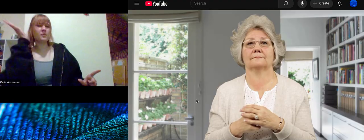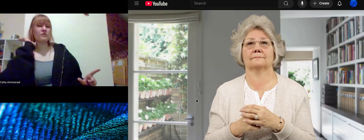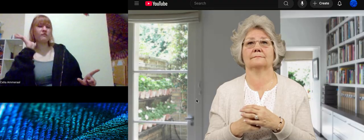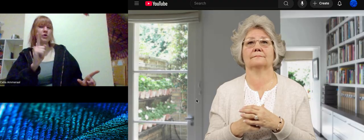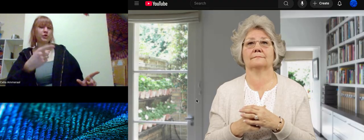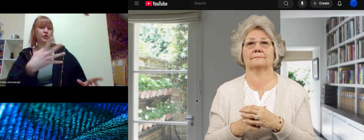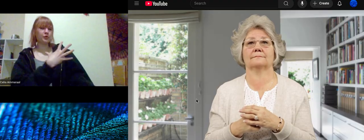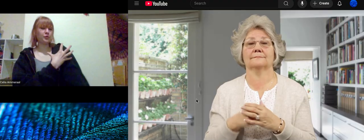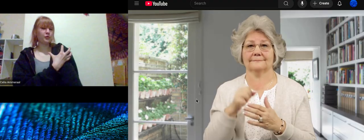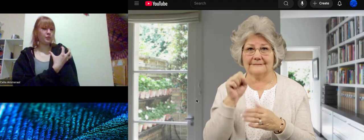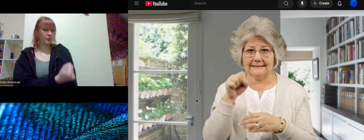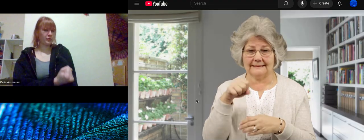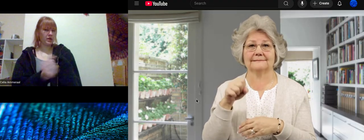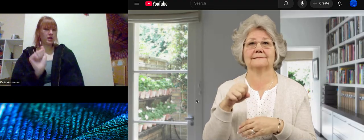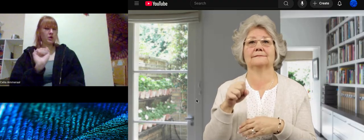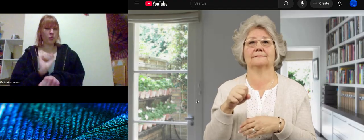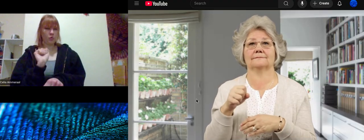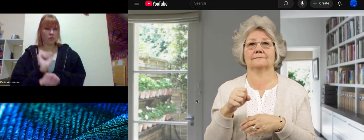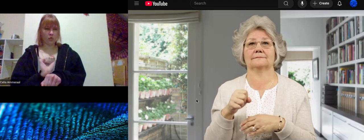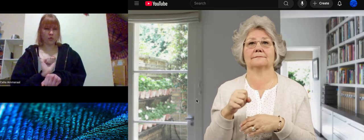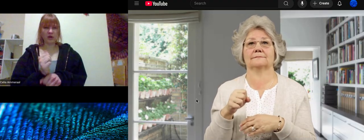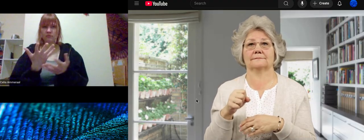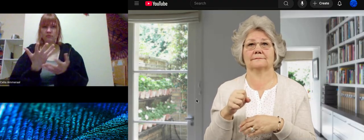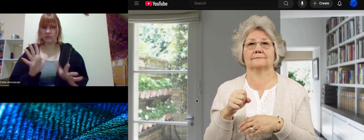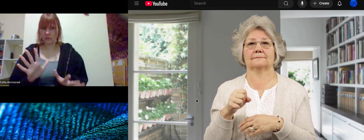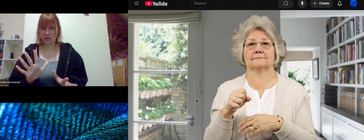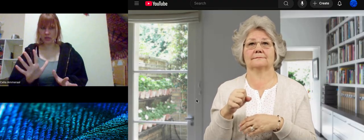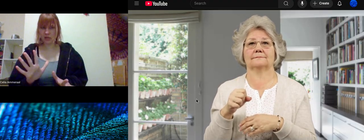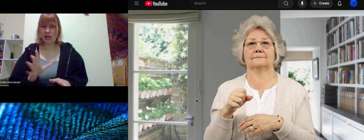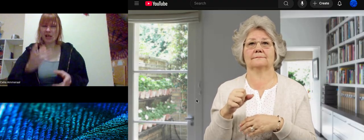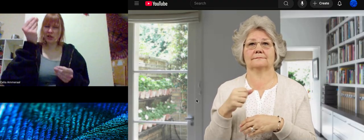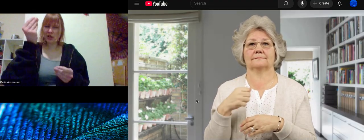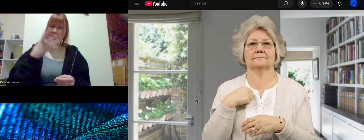most recent time that you went to the lab and got your blood drawn?